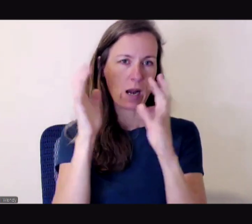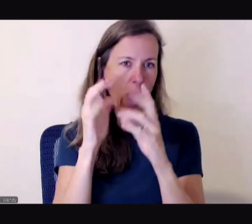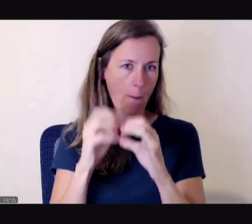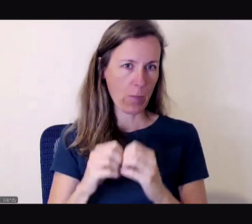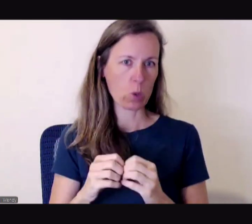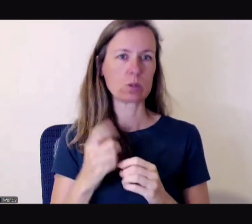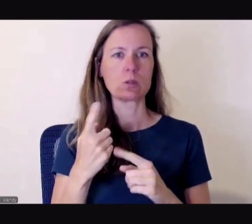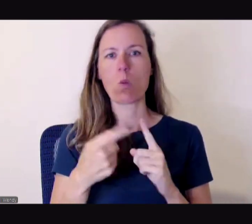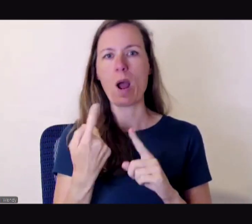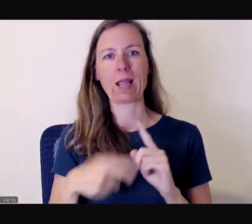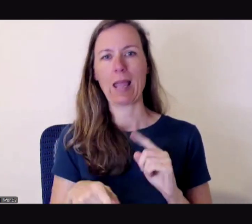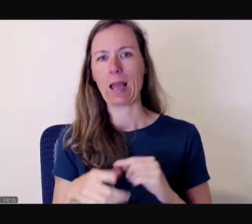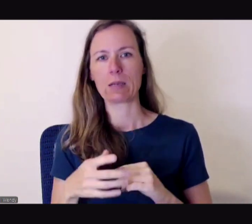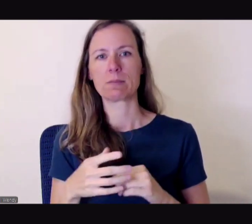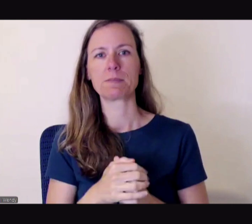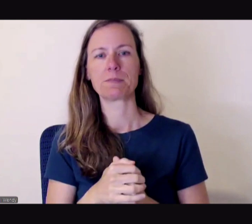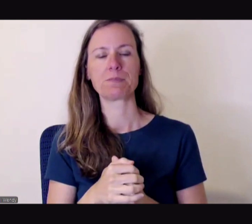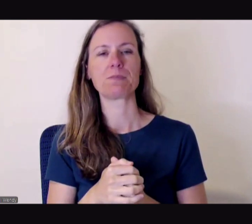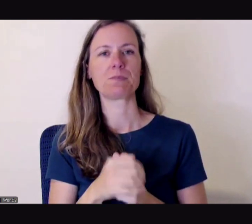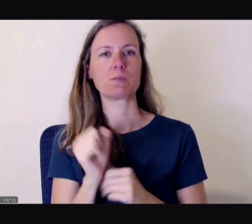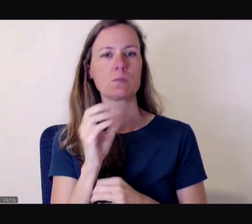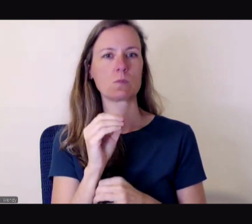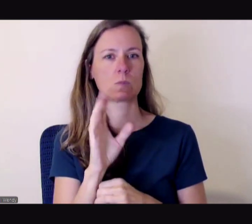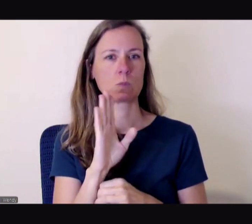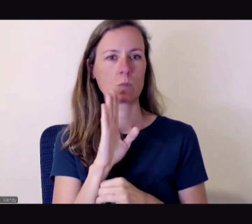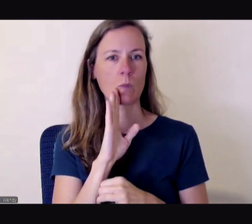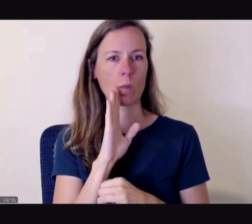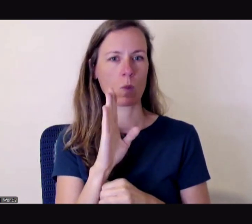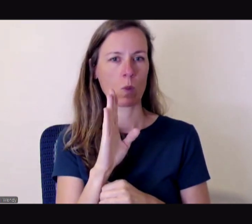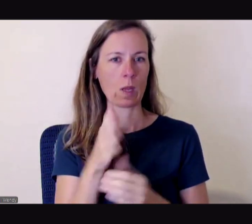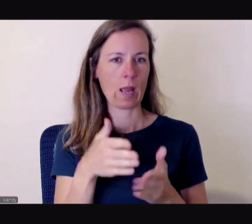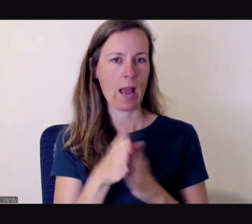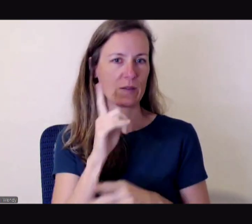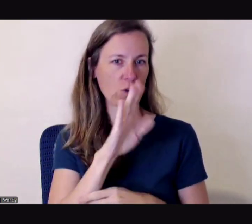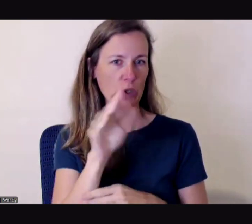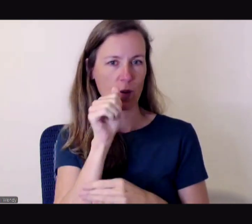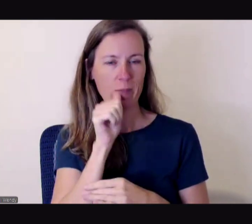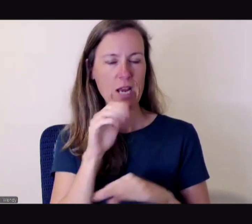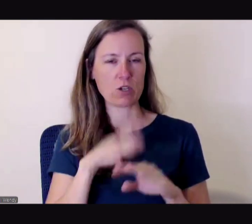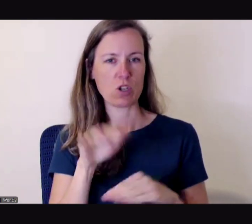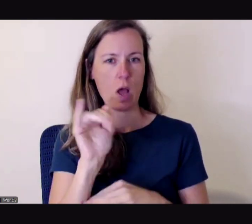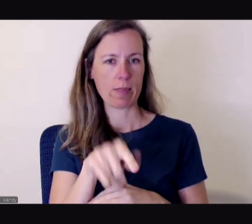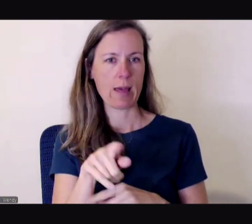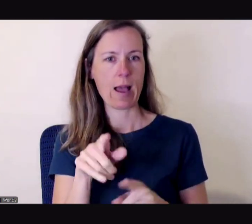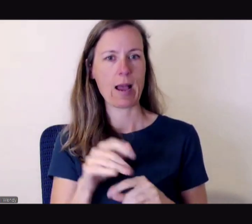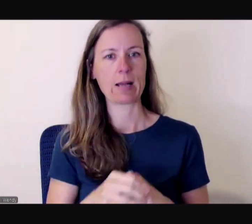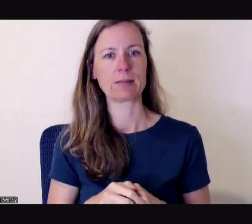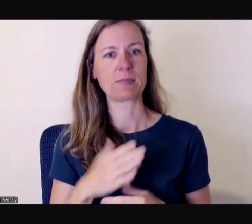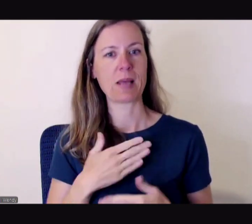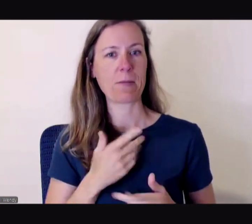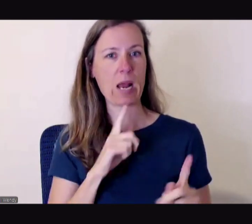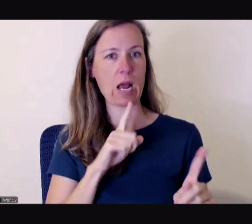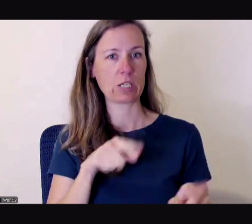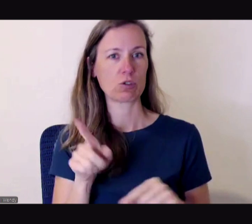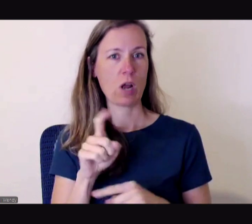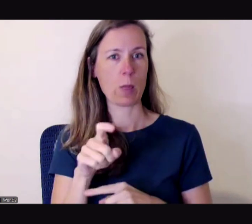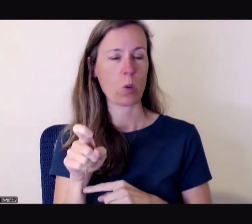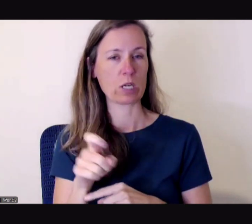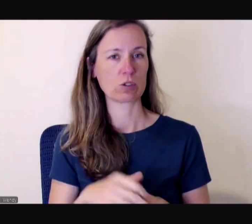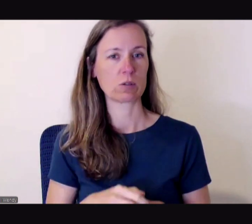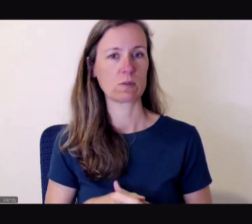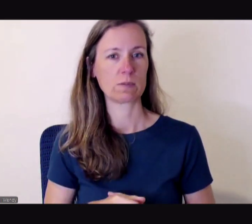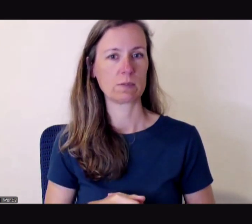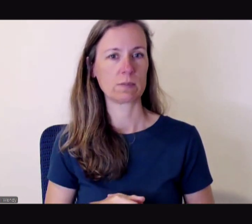your patience on that, but I'm happy to answer any questions that I can. Okay. Well, thank you for announcing this after